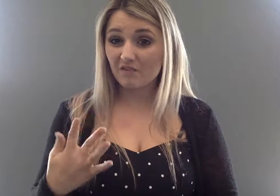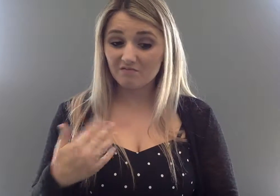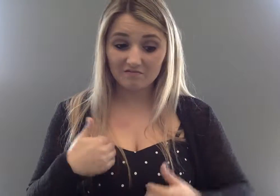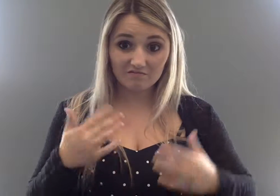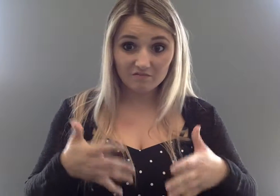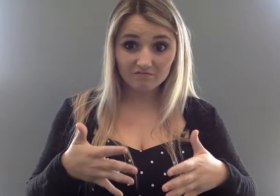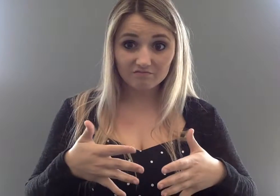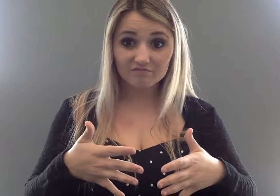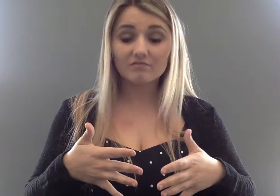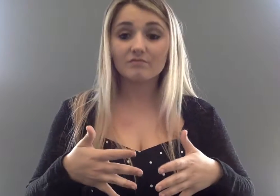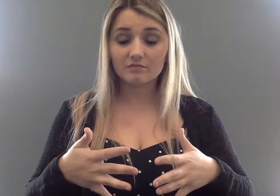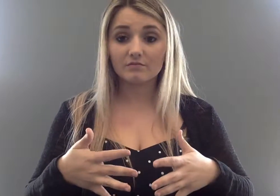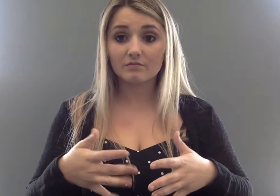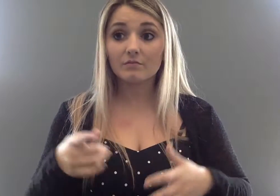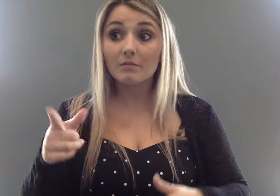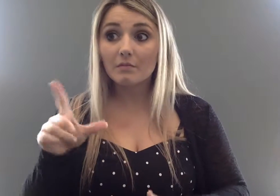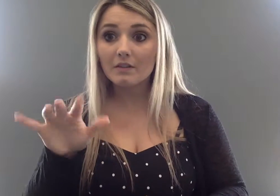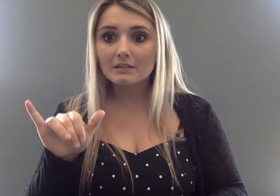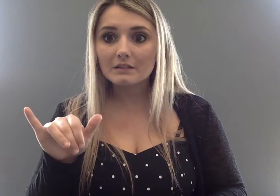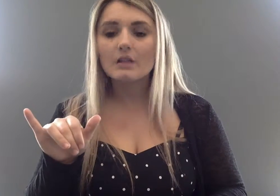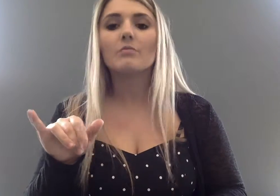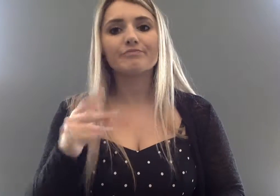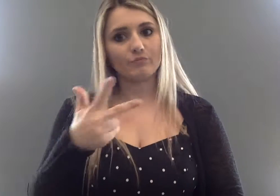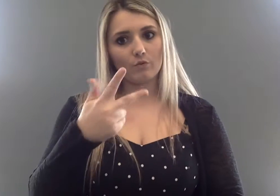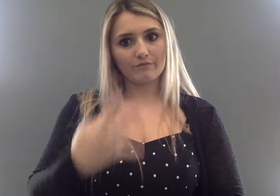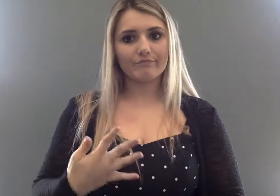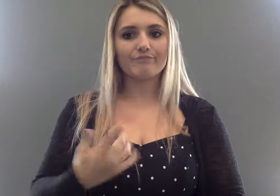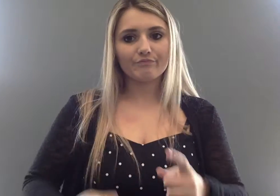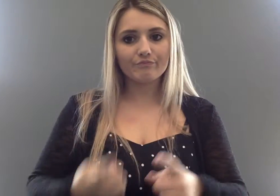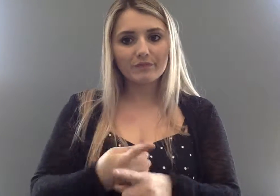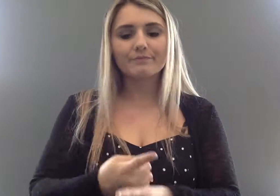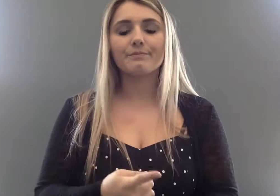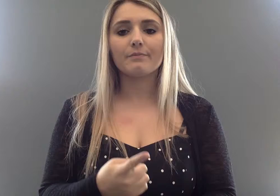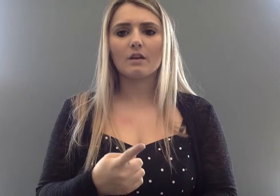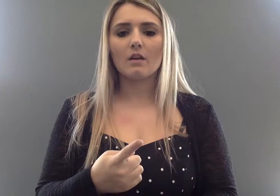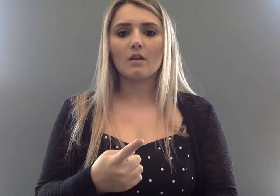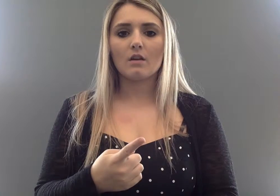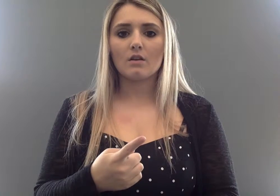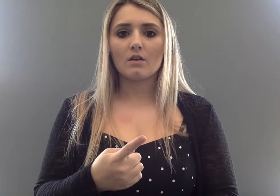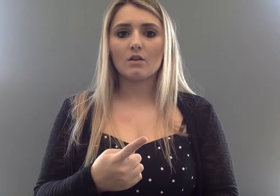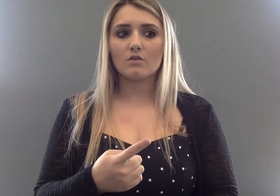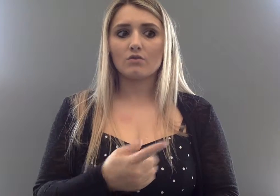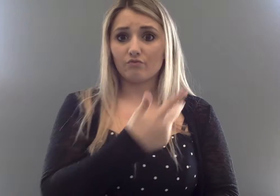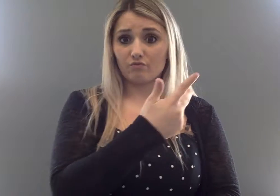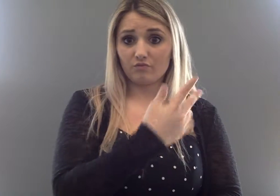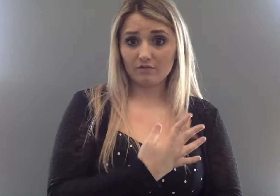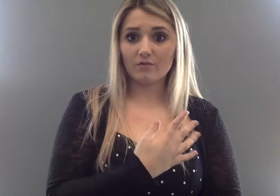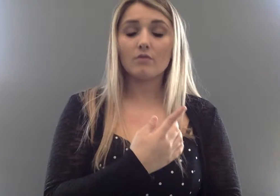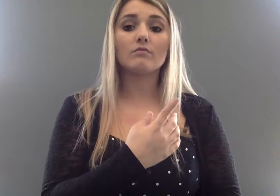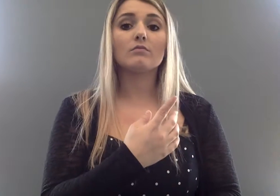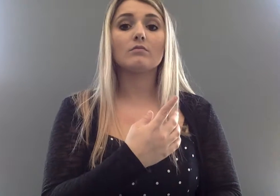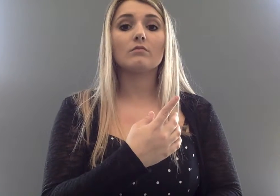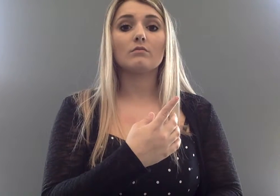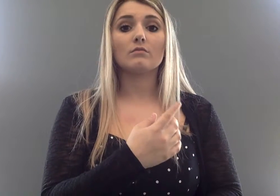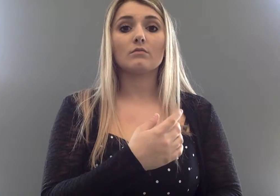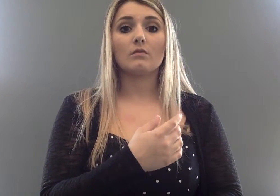Let me see. 3/5. Good. And out of those 3/5, 1/5 were what we call loyalists.